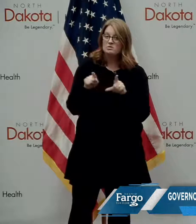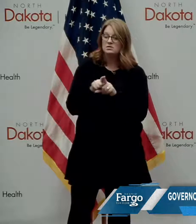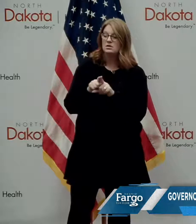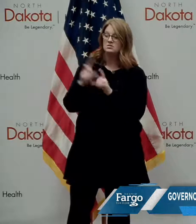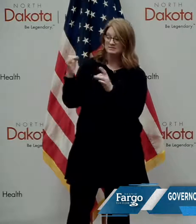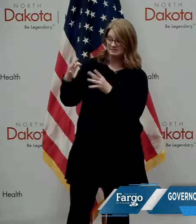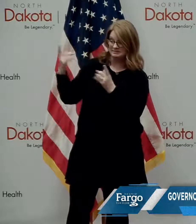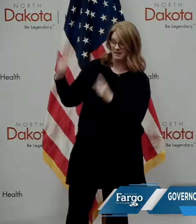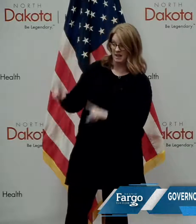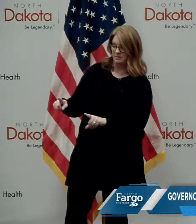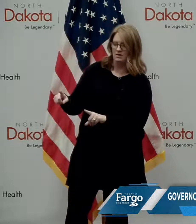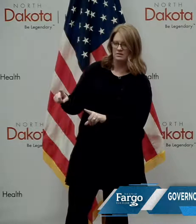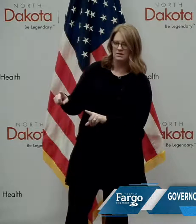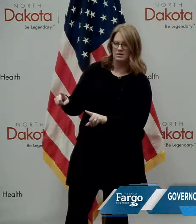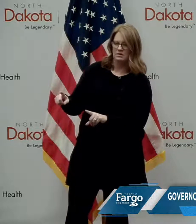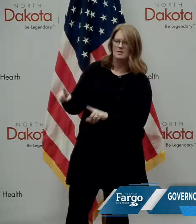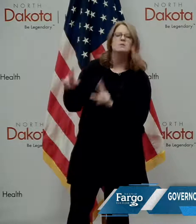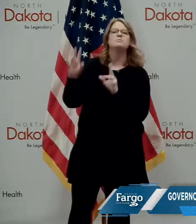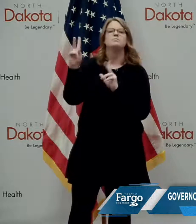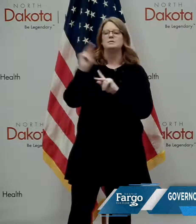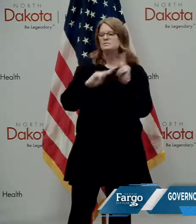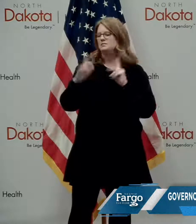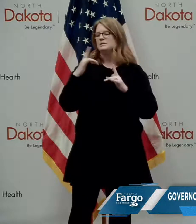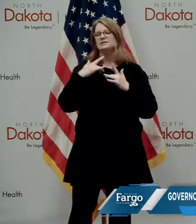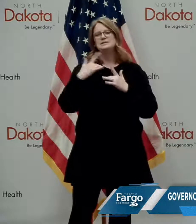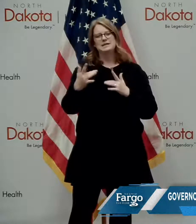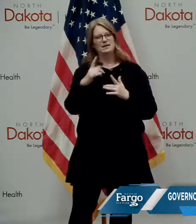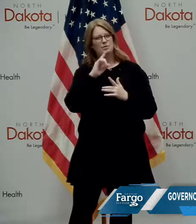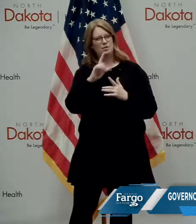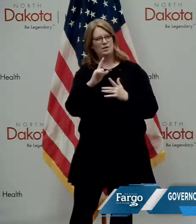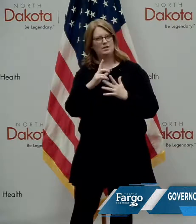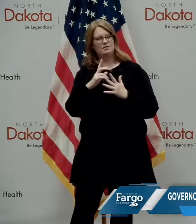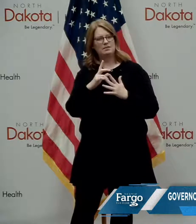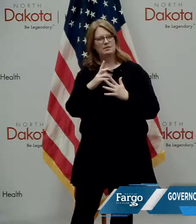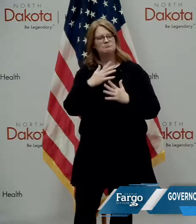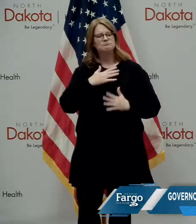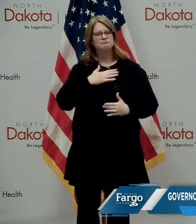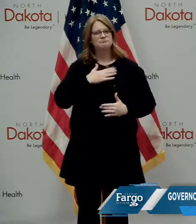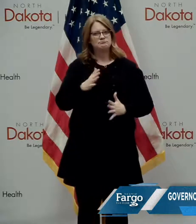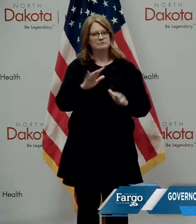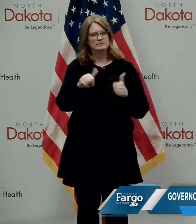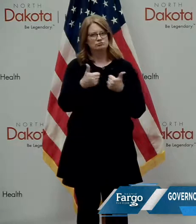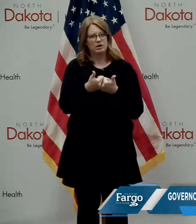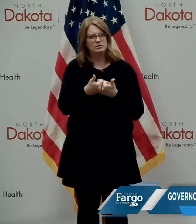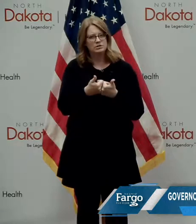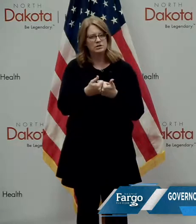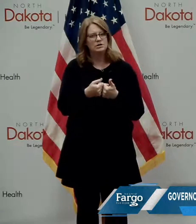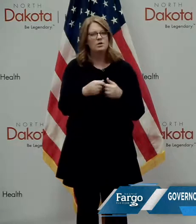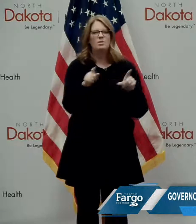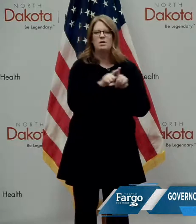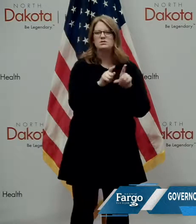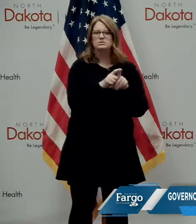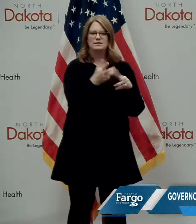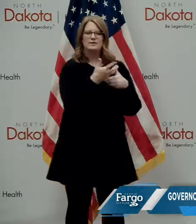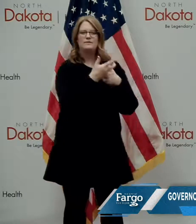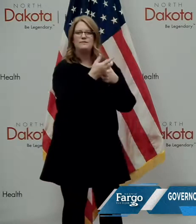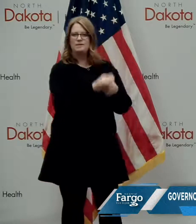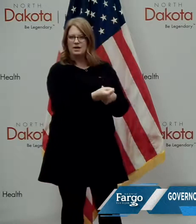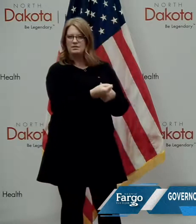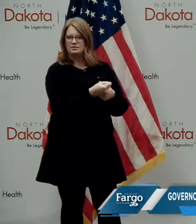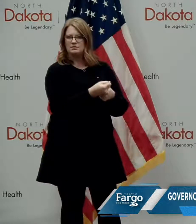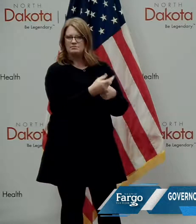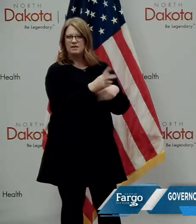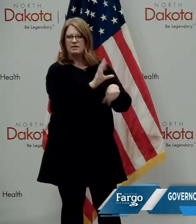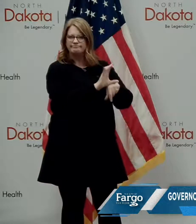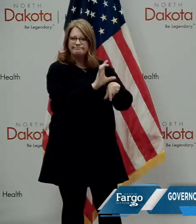that people have stepped up with incredible grace and compassion. We know that faith-based communities have come forward and supported